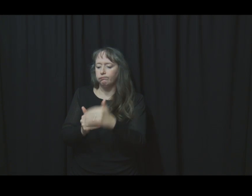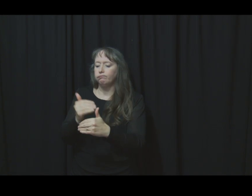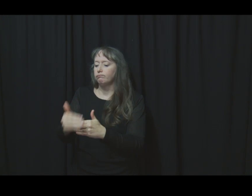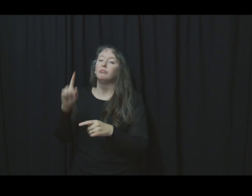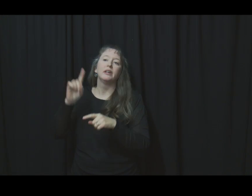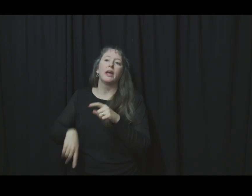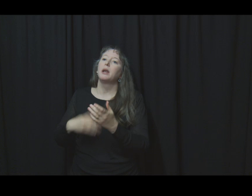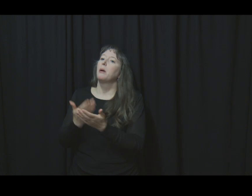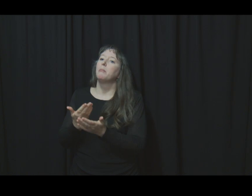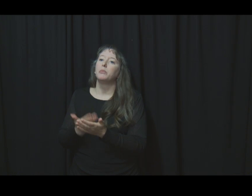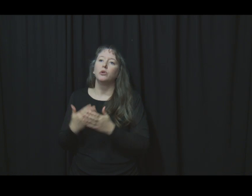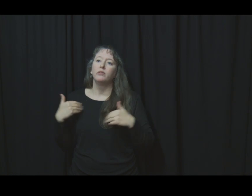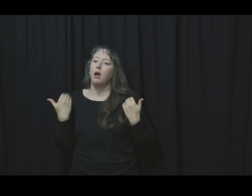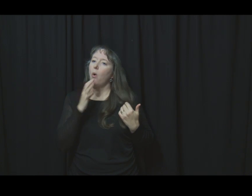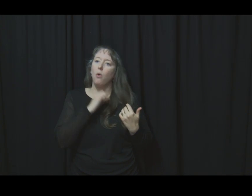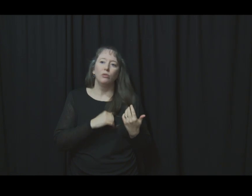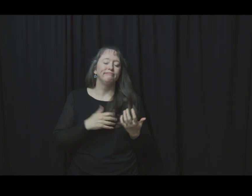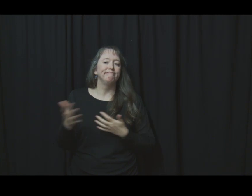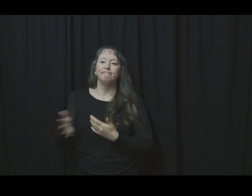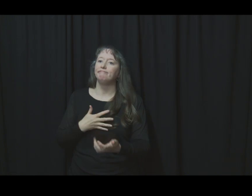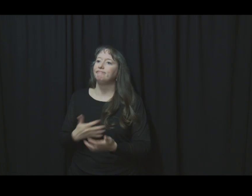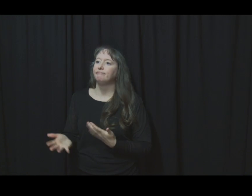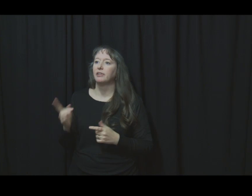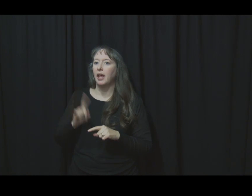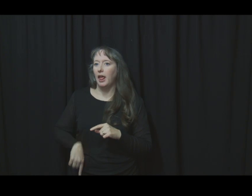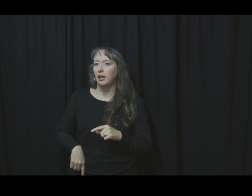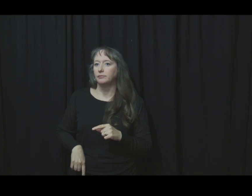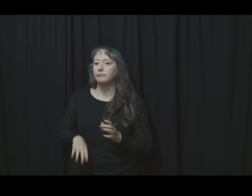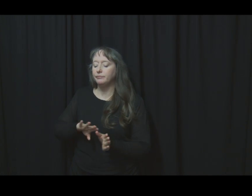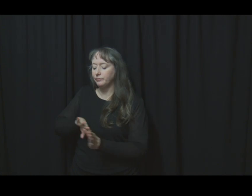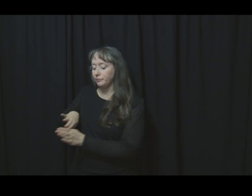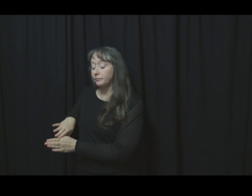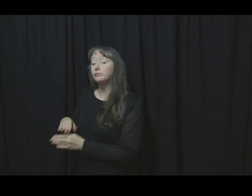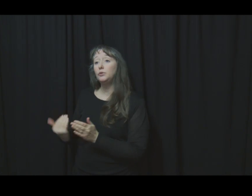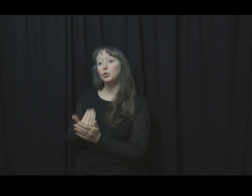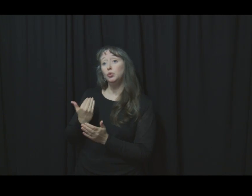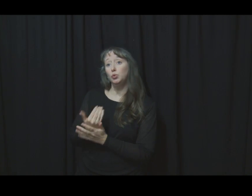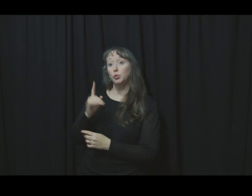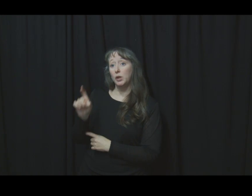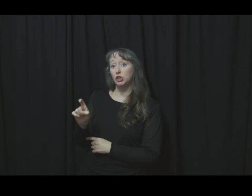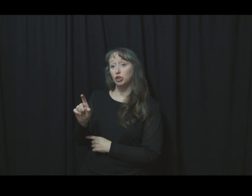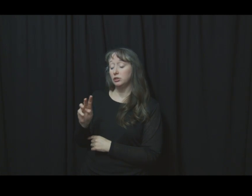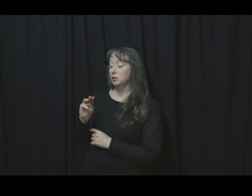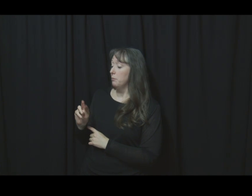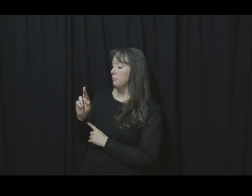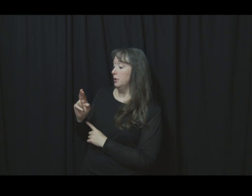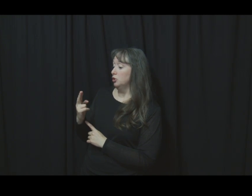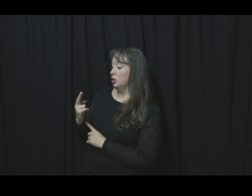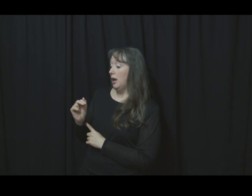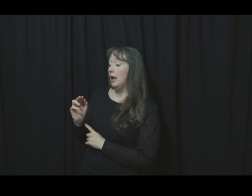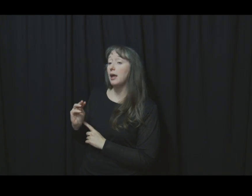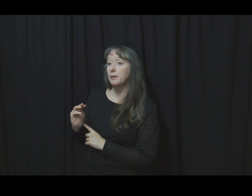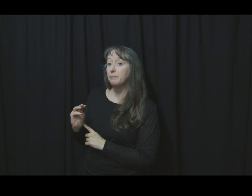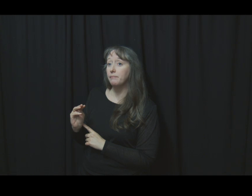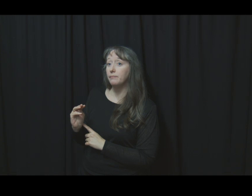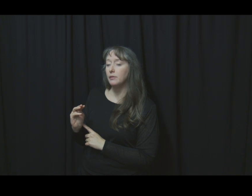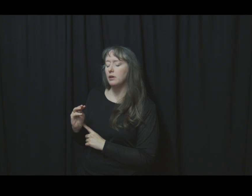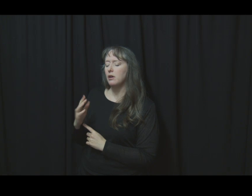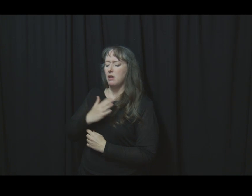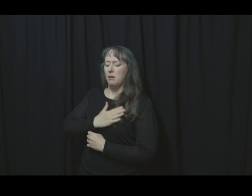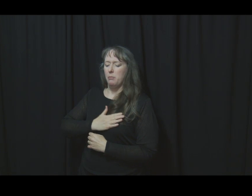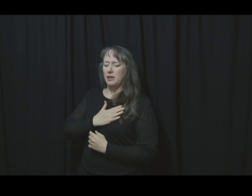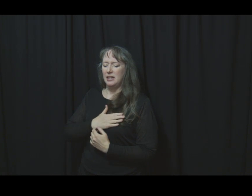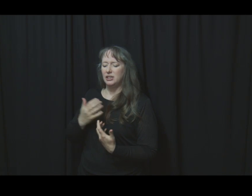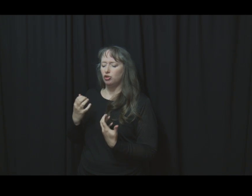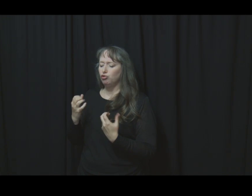old. And here is a new question. It starts with you, Mr. Ham. Can you reconcile the change